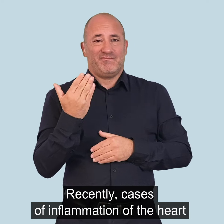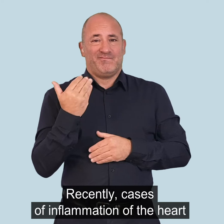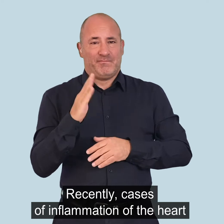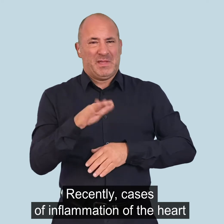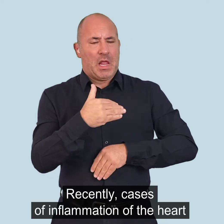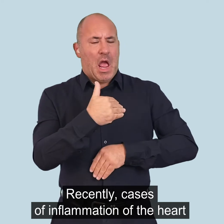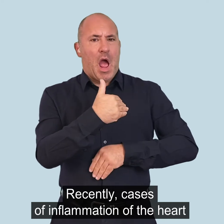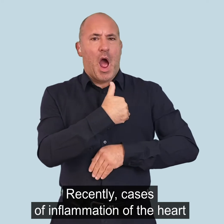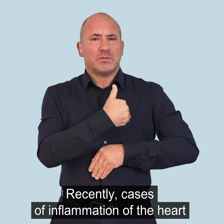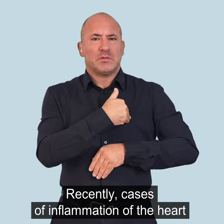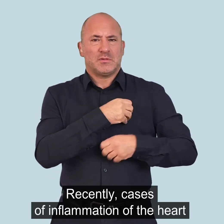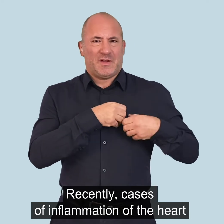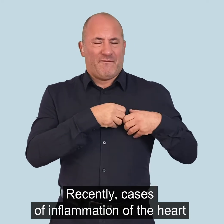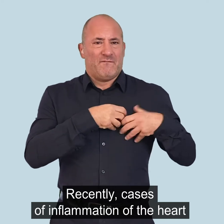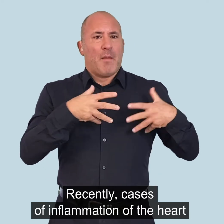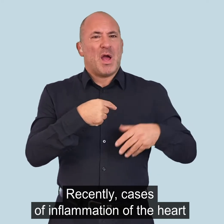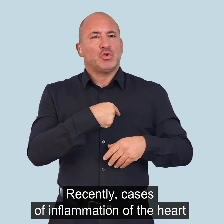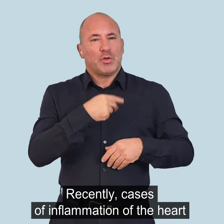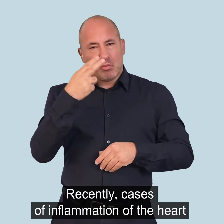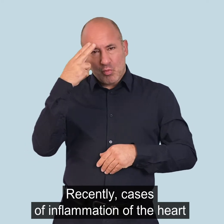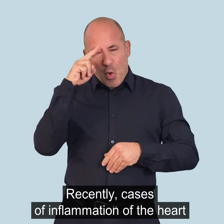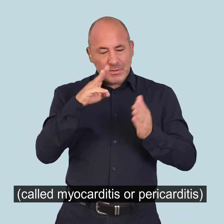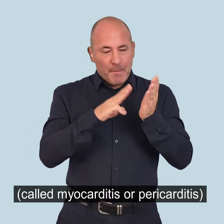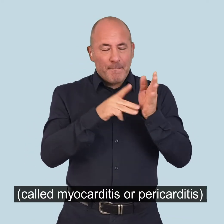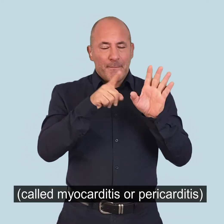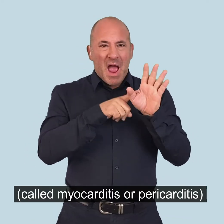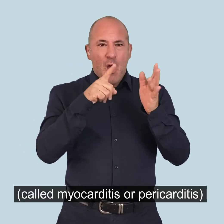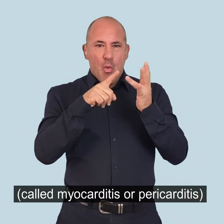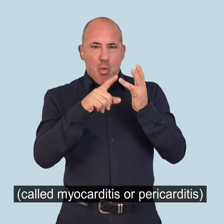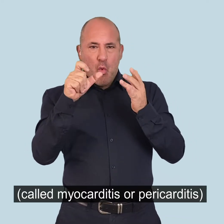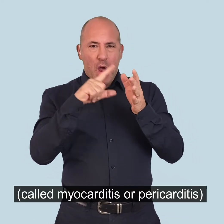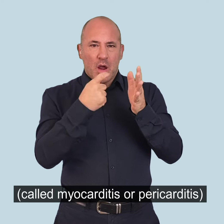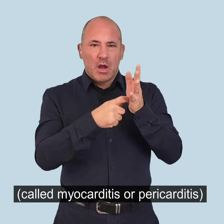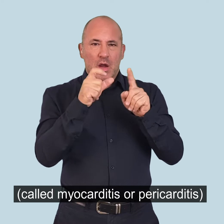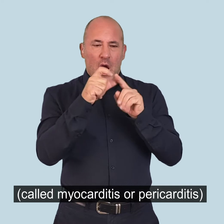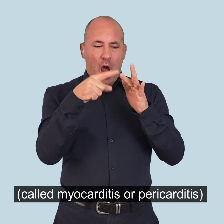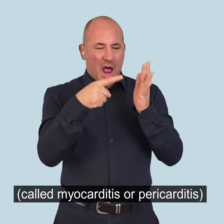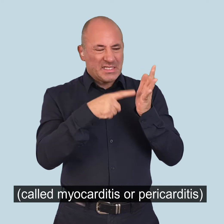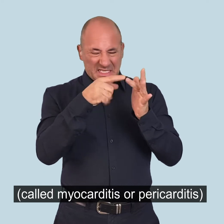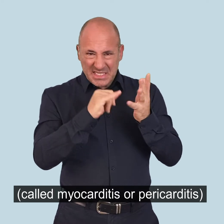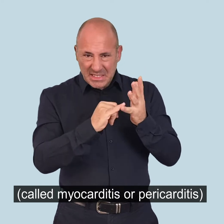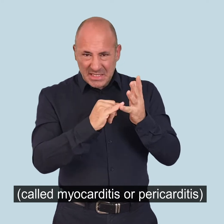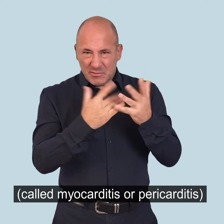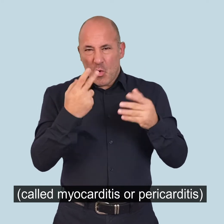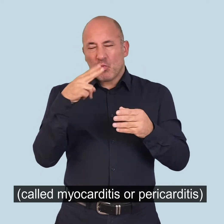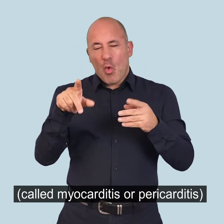Recently, cases of inflammation of the heart, called myocarditis or pericarditis,